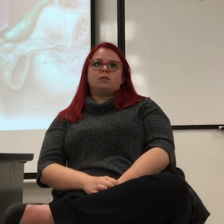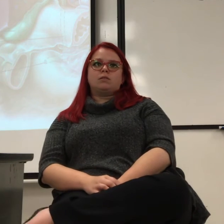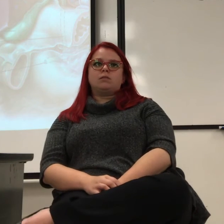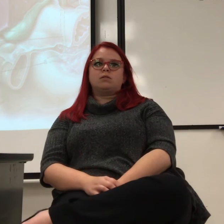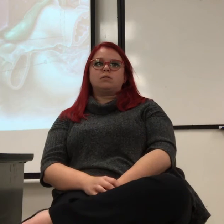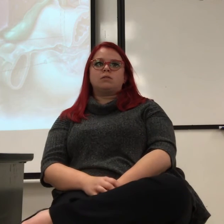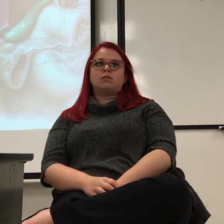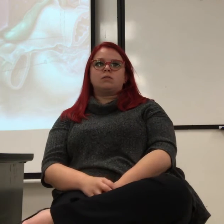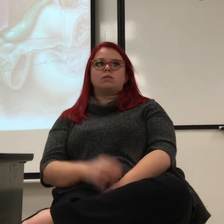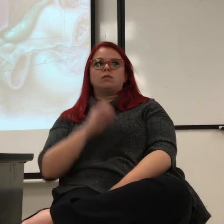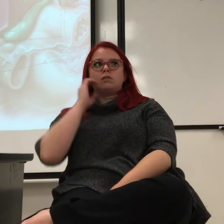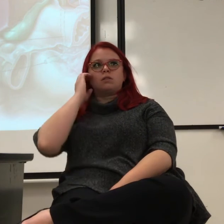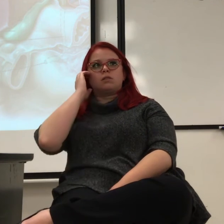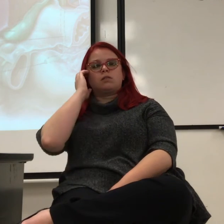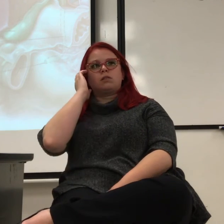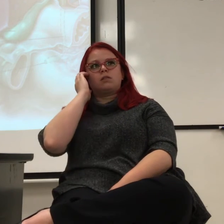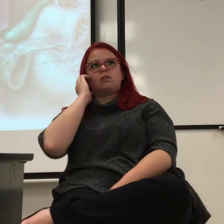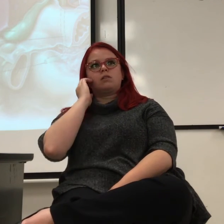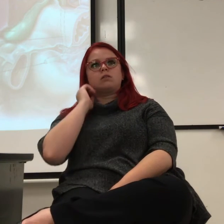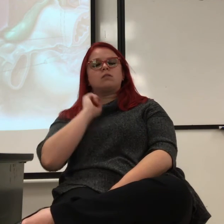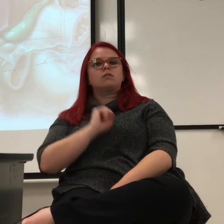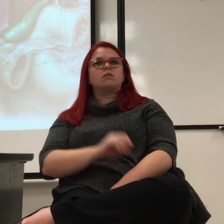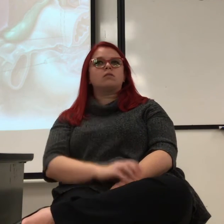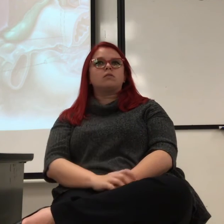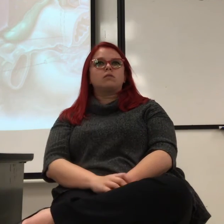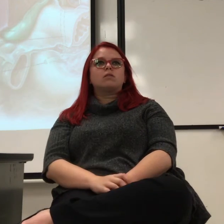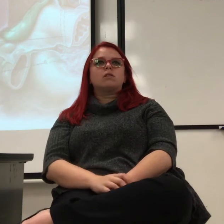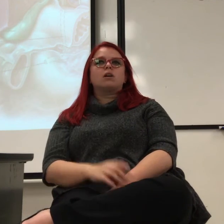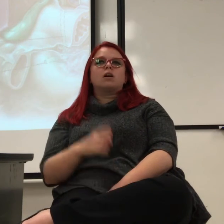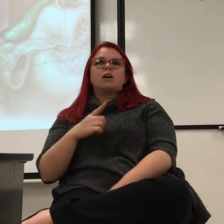The liver produces something like